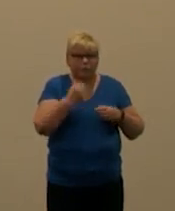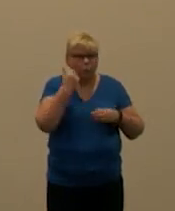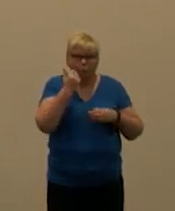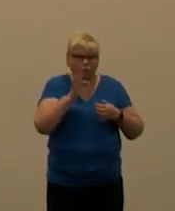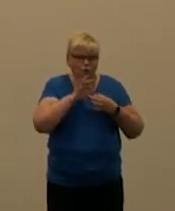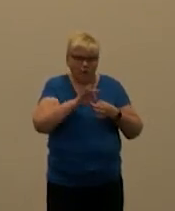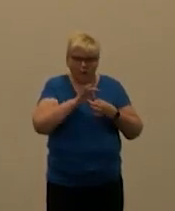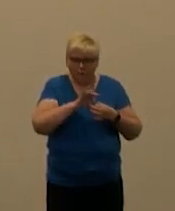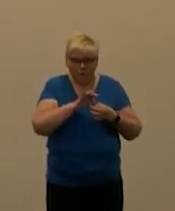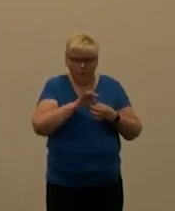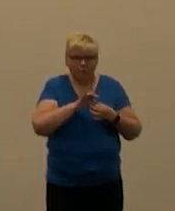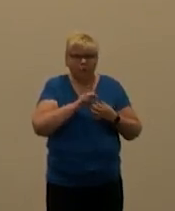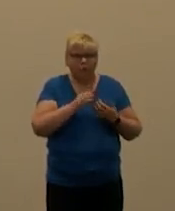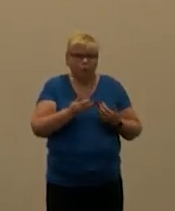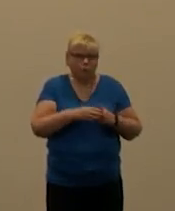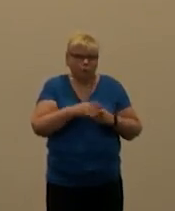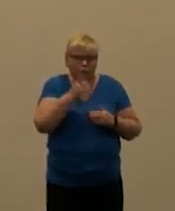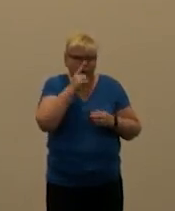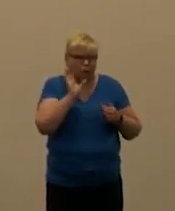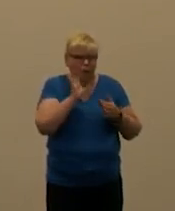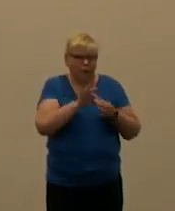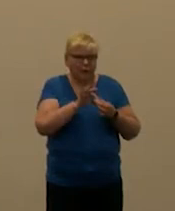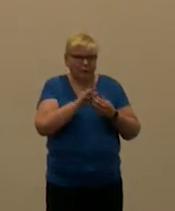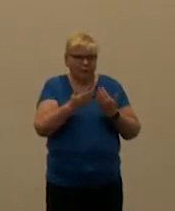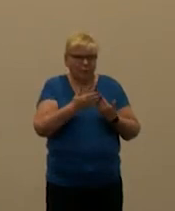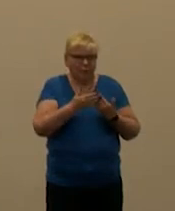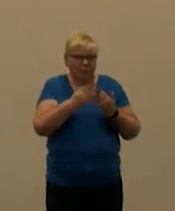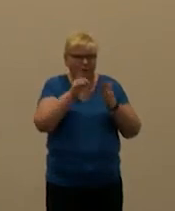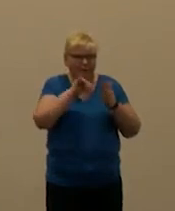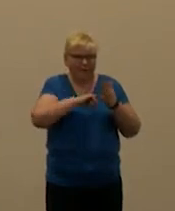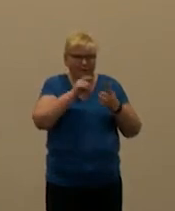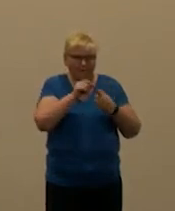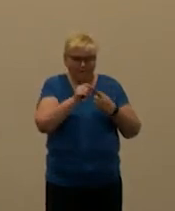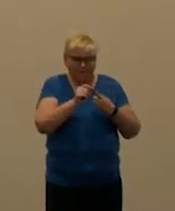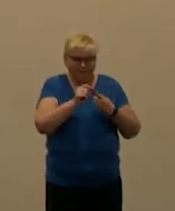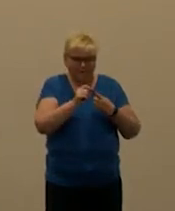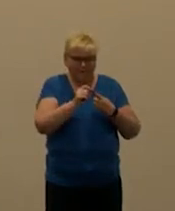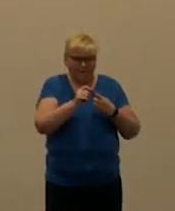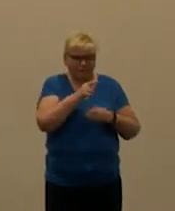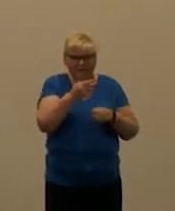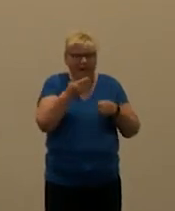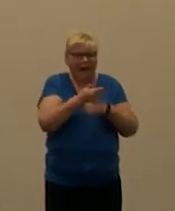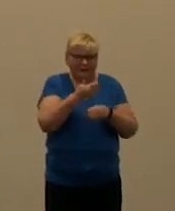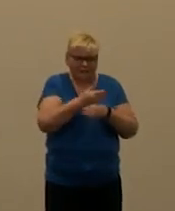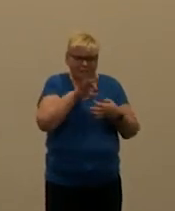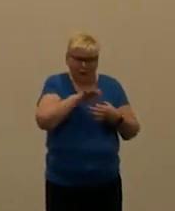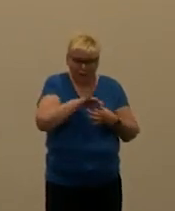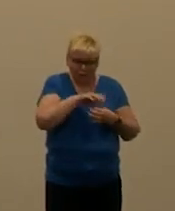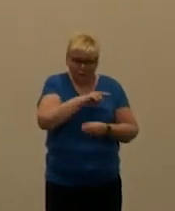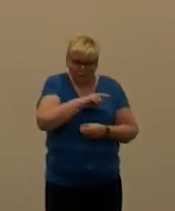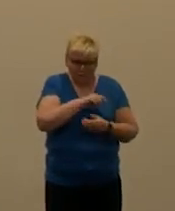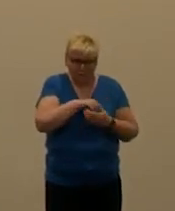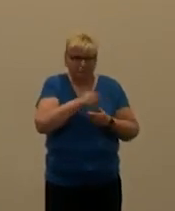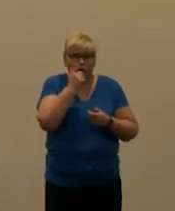redundant, so you can connect more ISPs to the Virtual Wan Hub, and it's an active-active connection. You